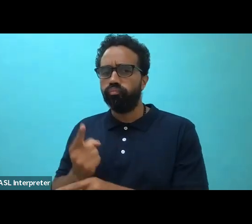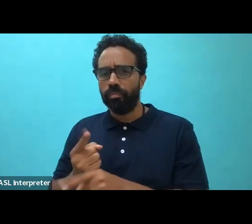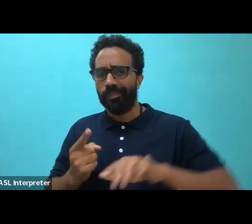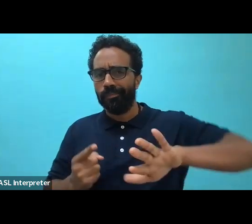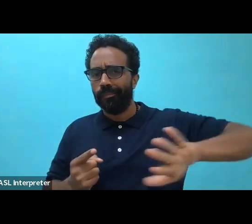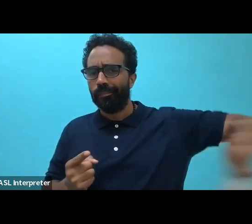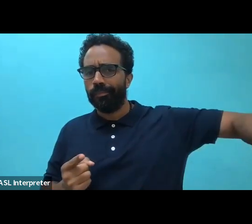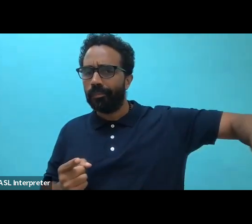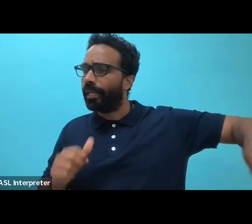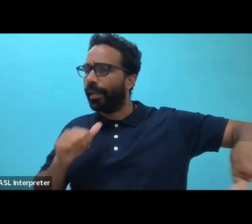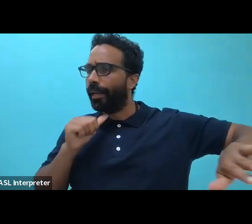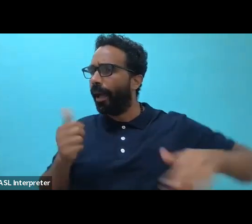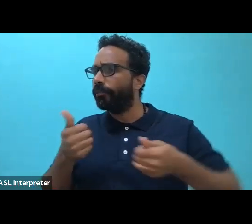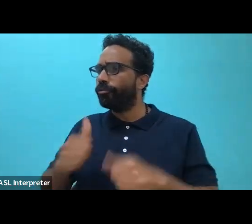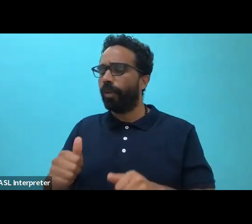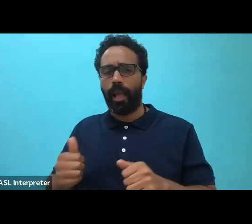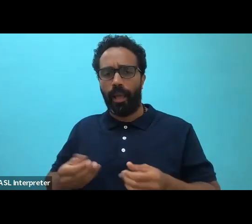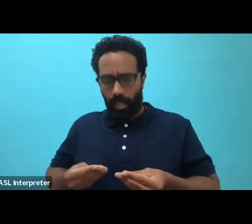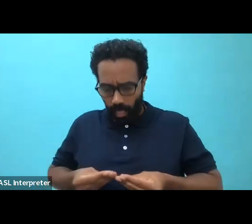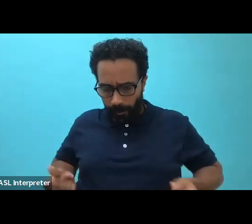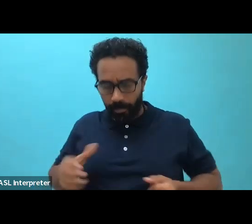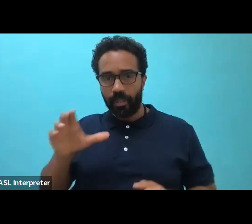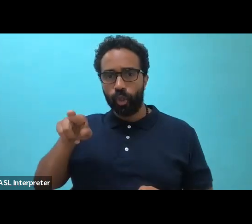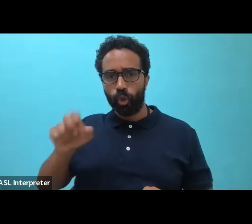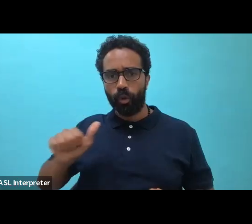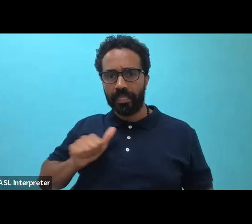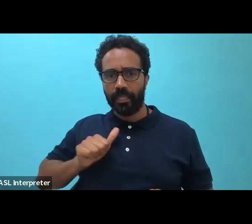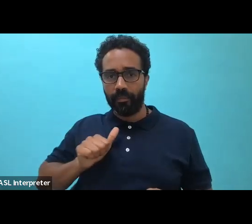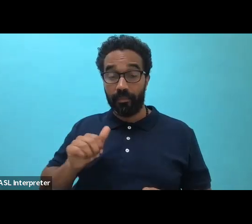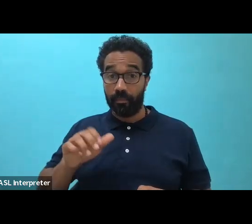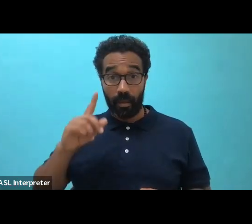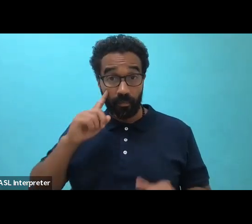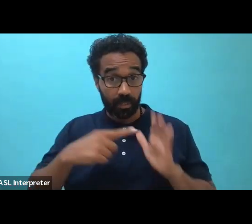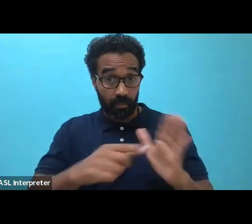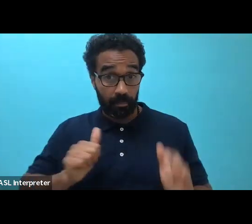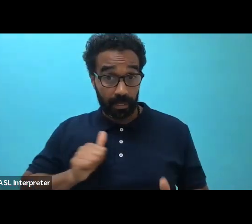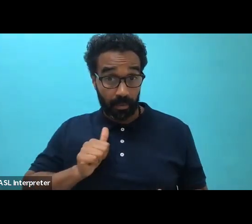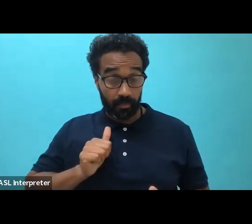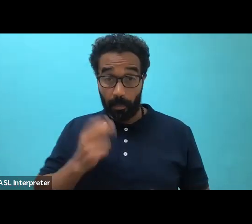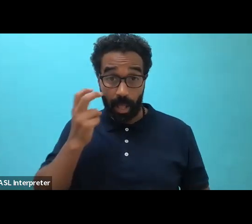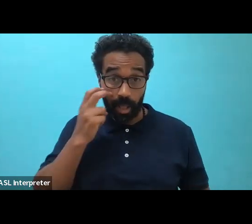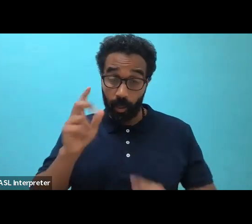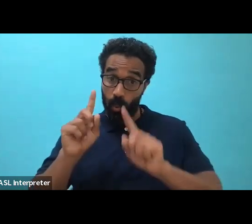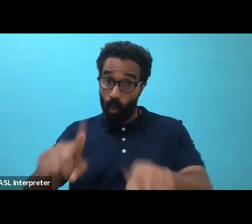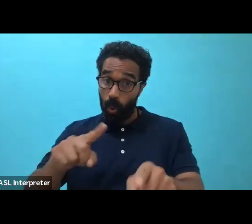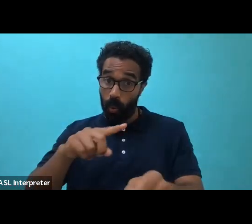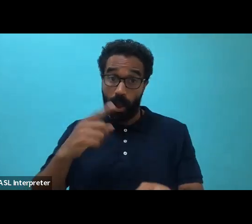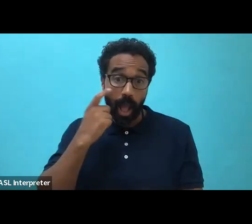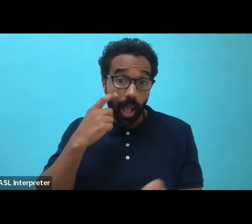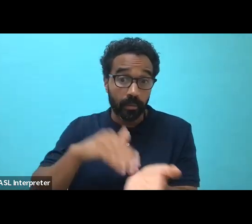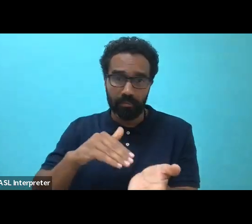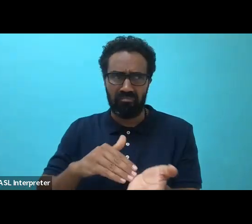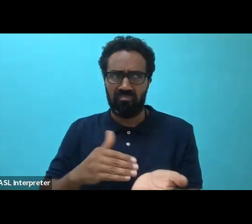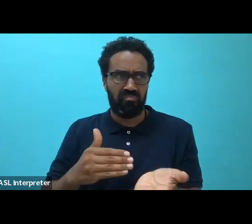a cure. I can't remember when the last time was I went to the eye doctor. So the intervention